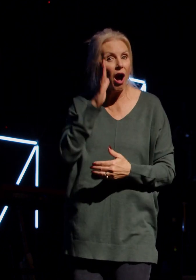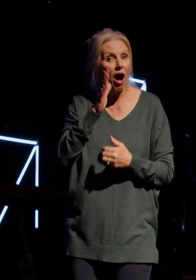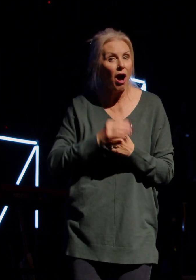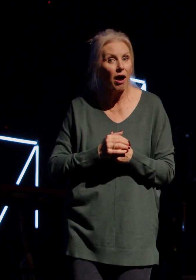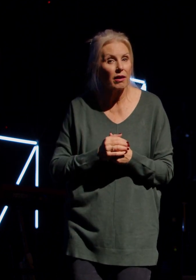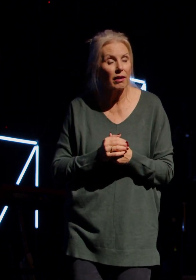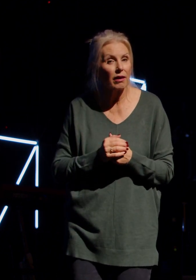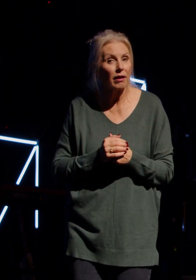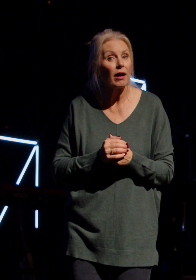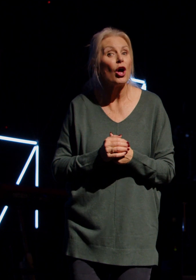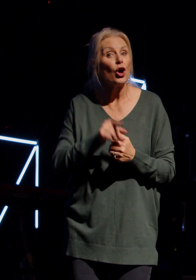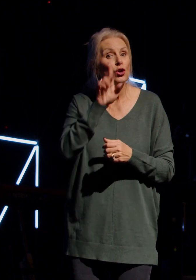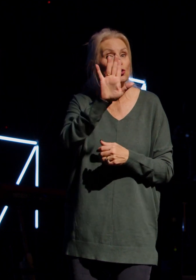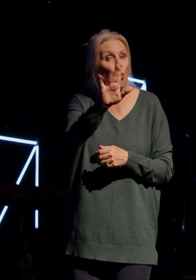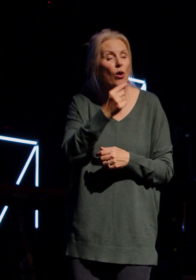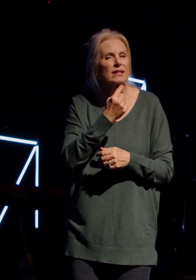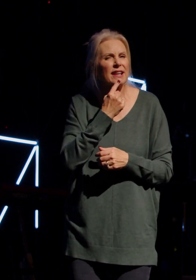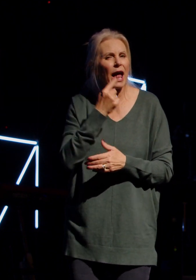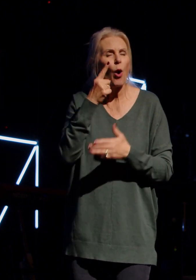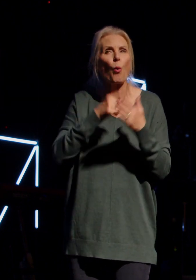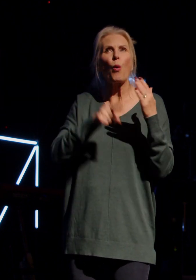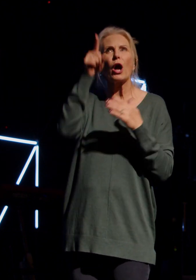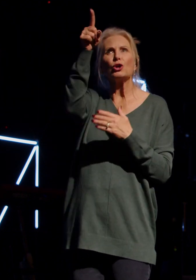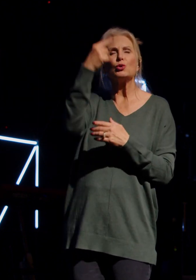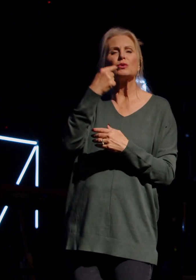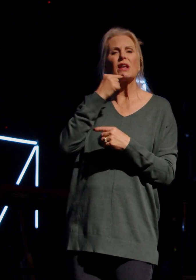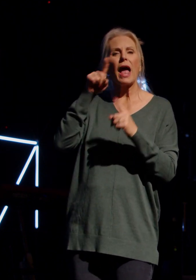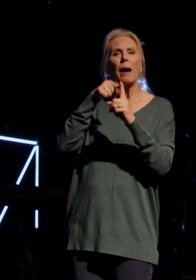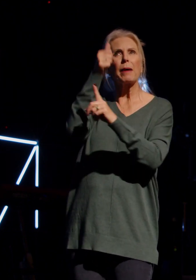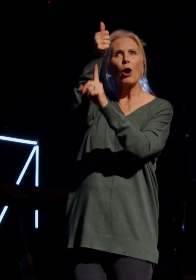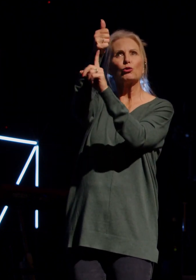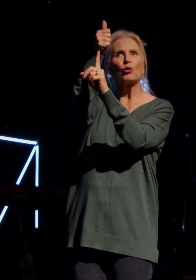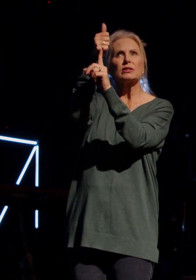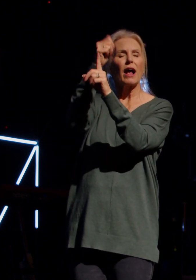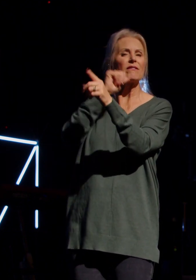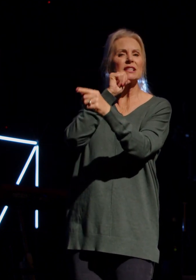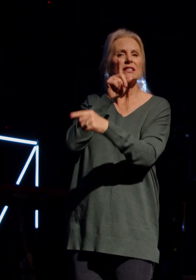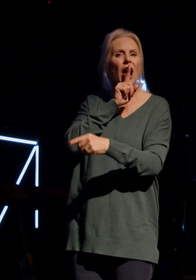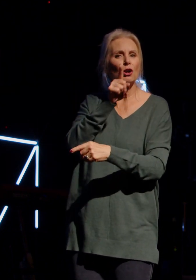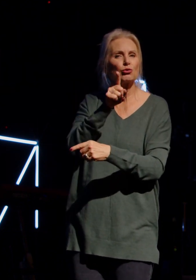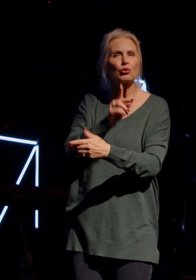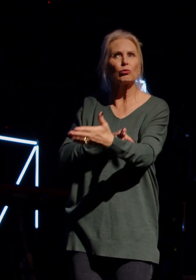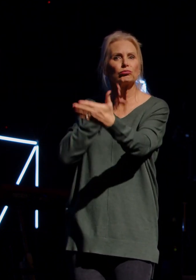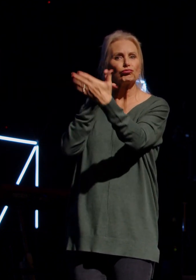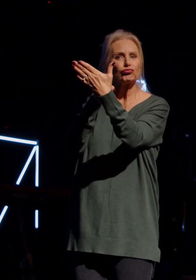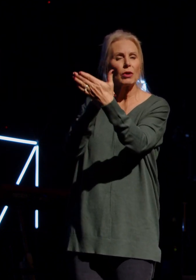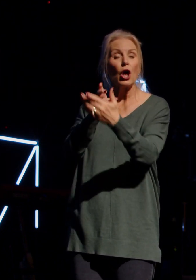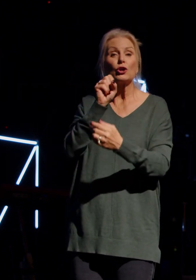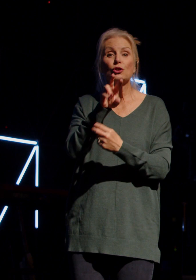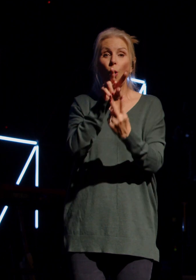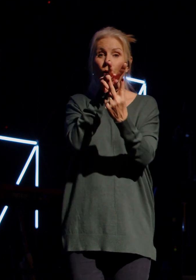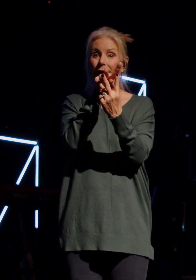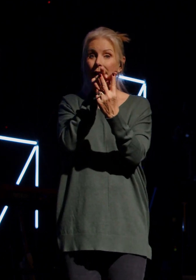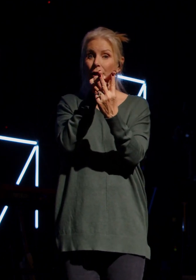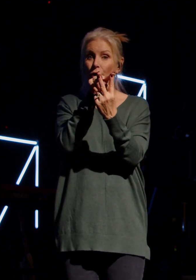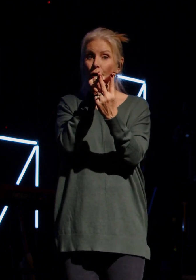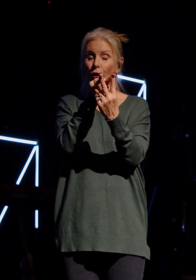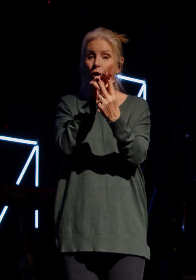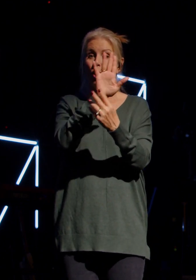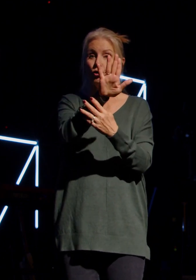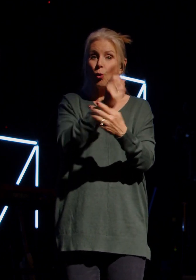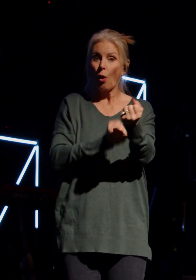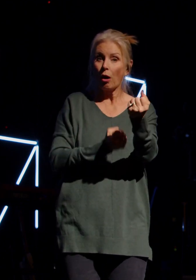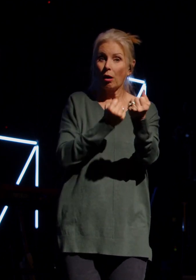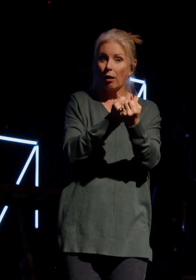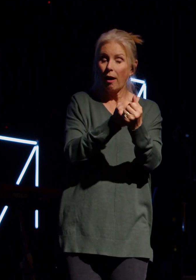against him. You're saying what you say about yourself is not true. So either for him or you're against